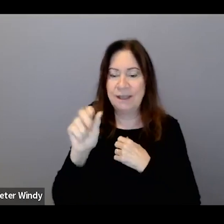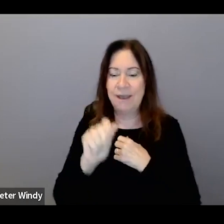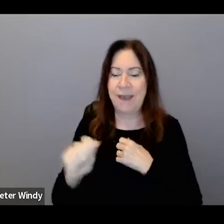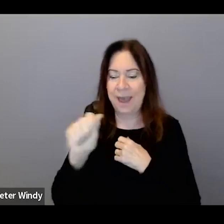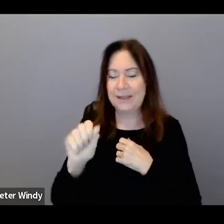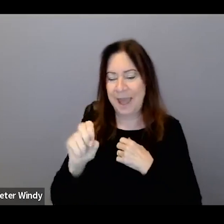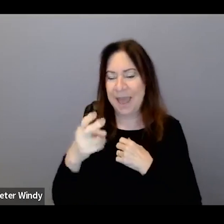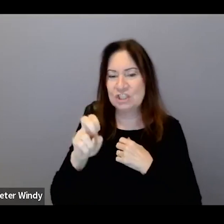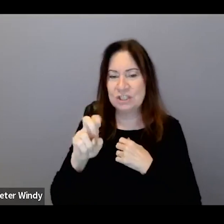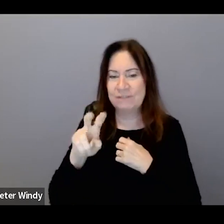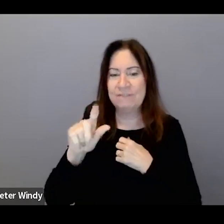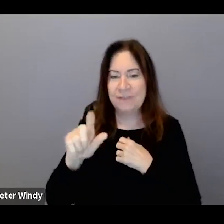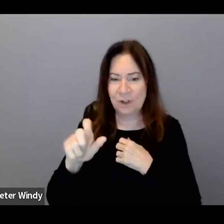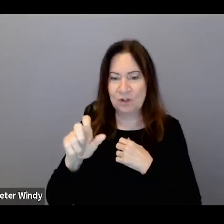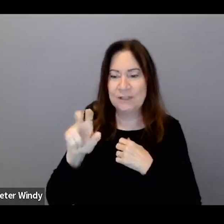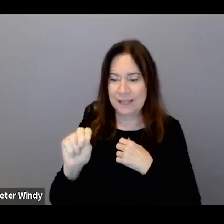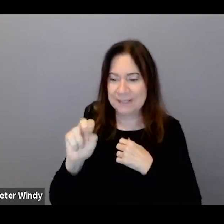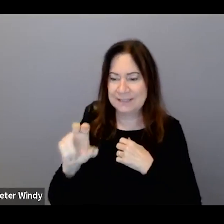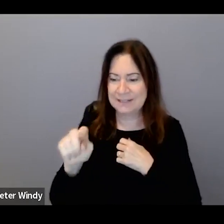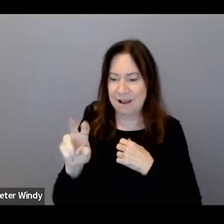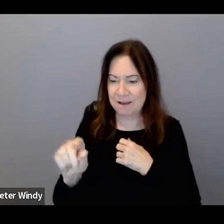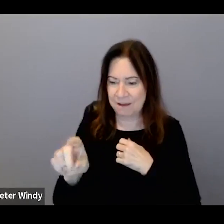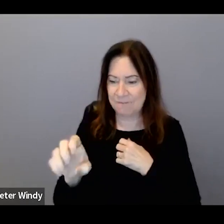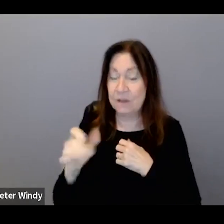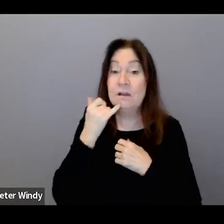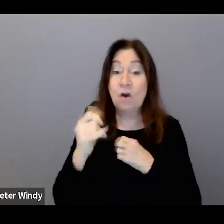leadprevention@asheville.nc.gov or by calling